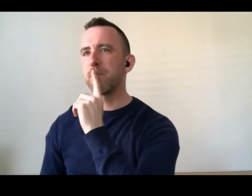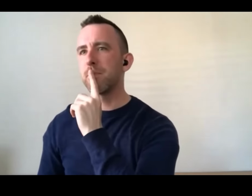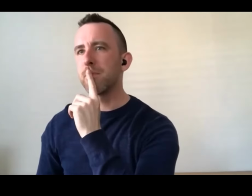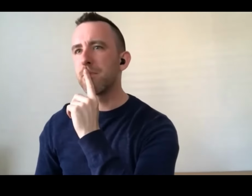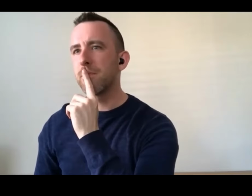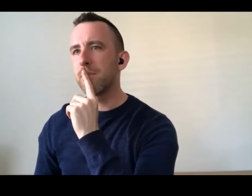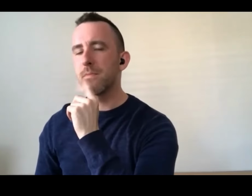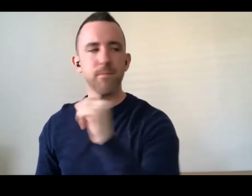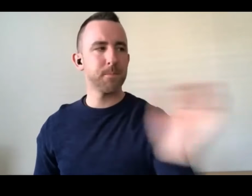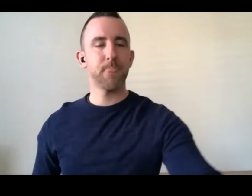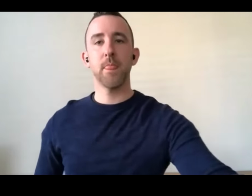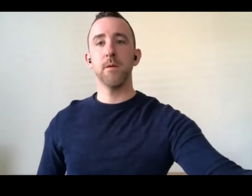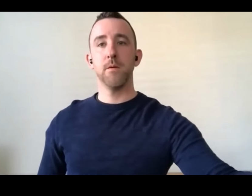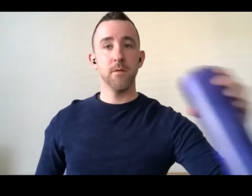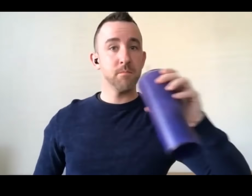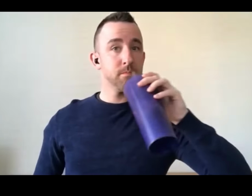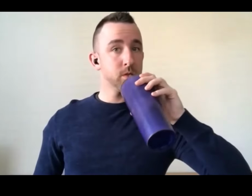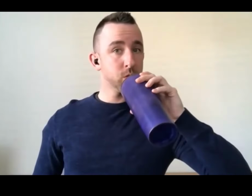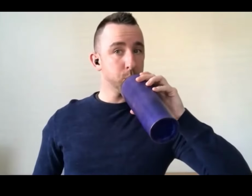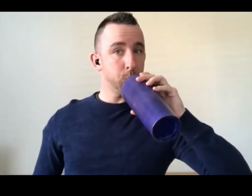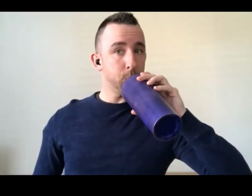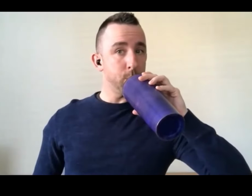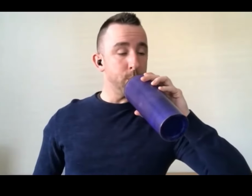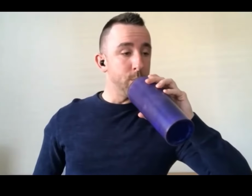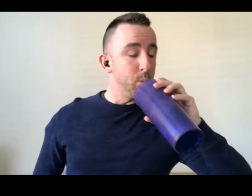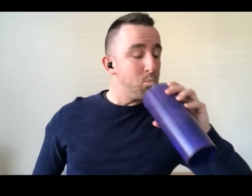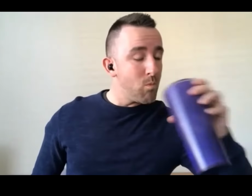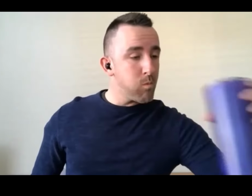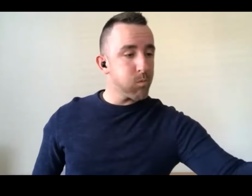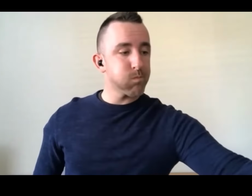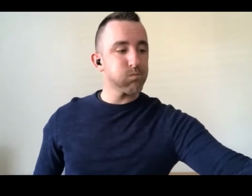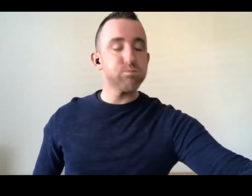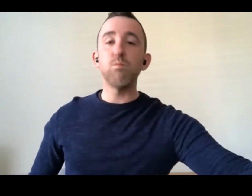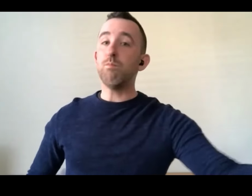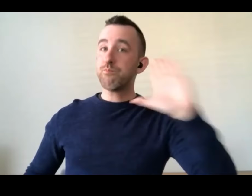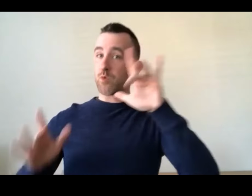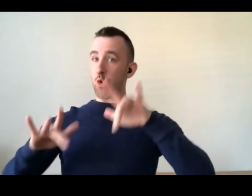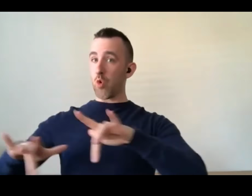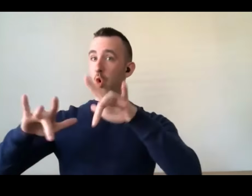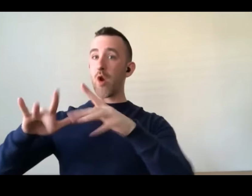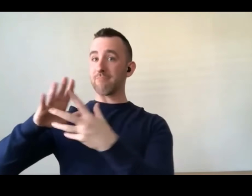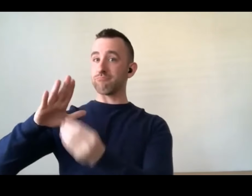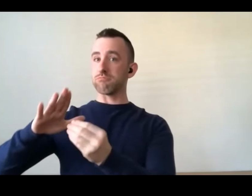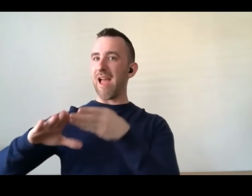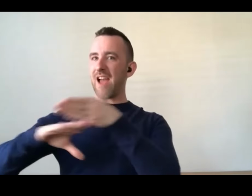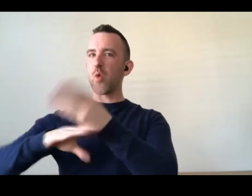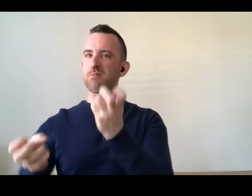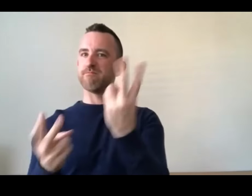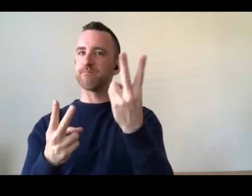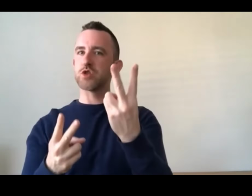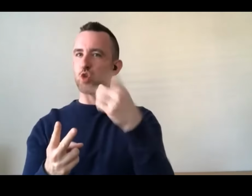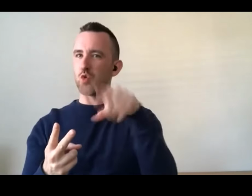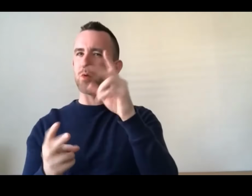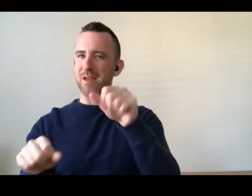questions. Okay. Will there be a recording of this after? Yes, we're going to be putting this up elsewhere so that you can find